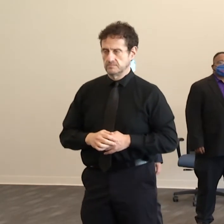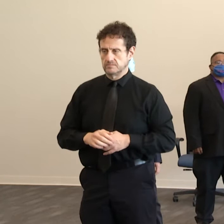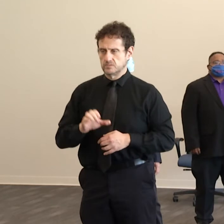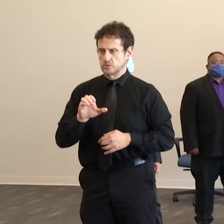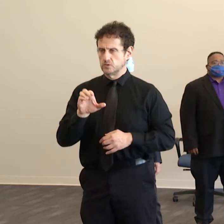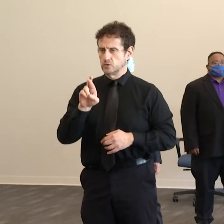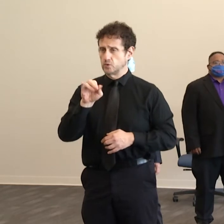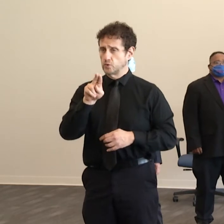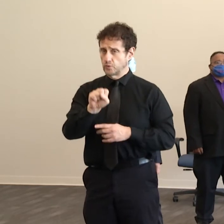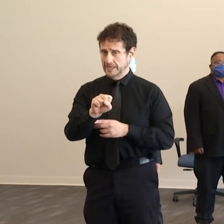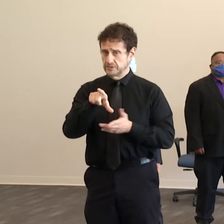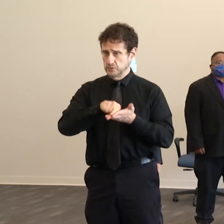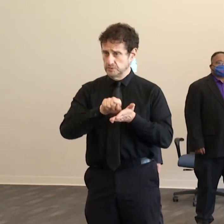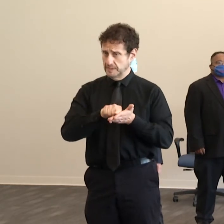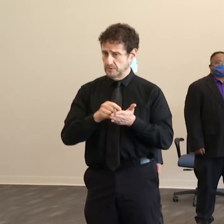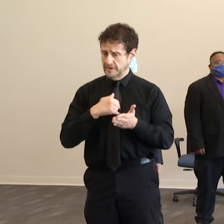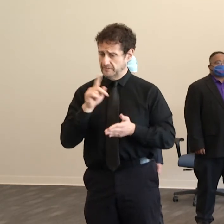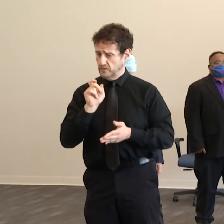Cranes?